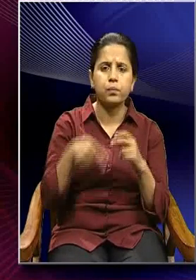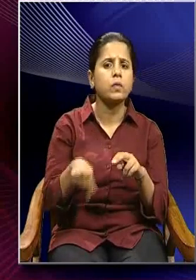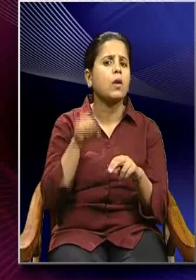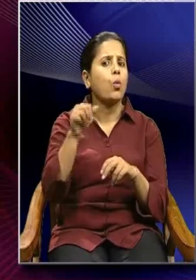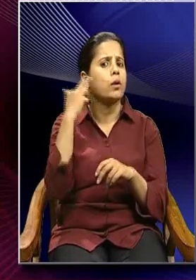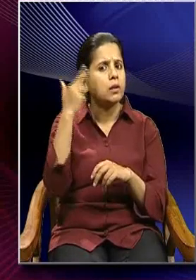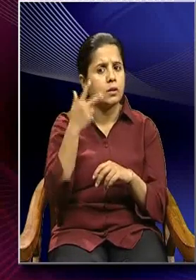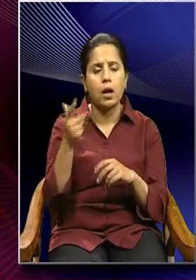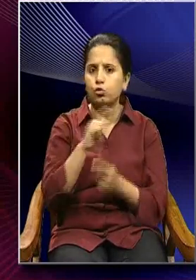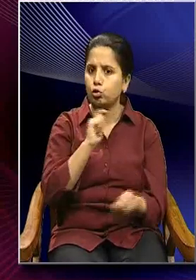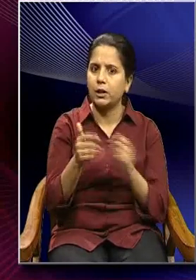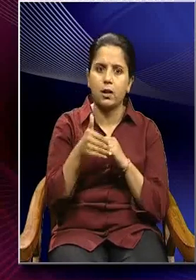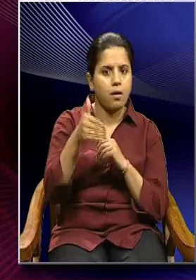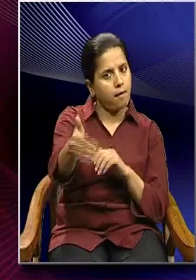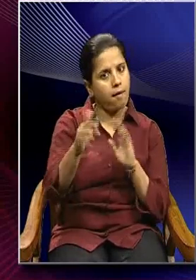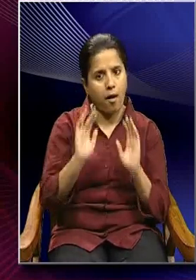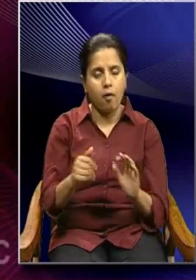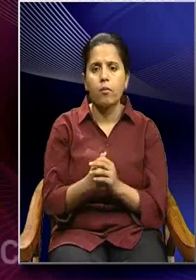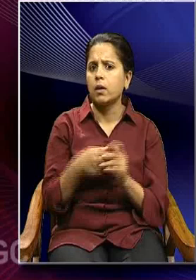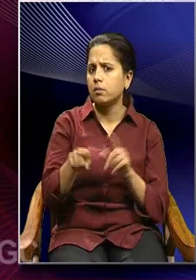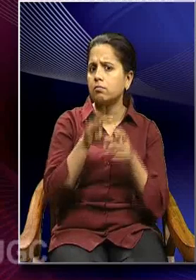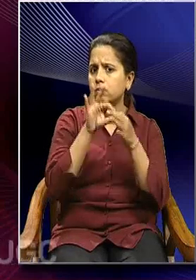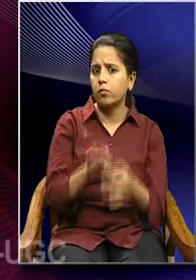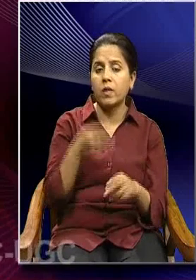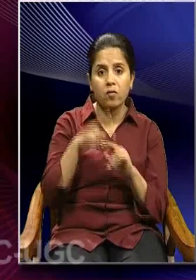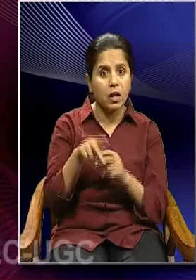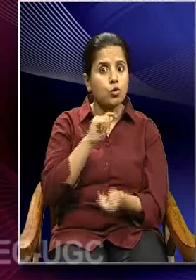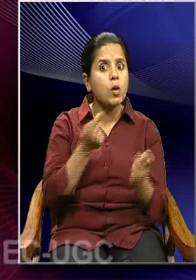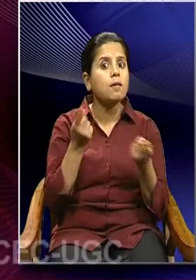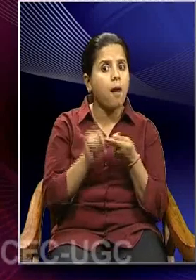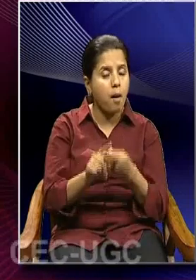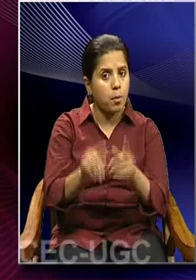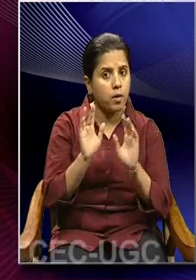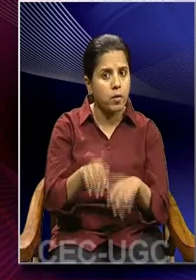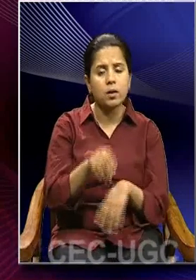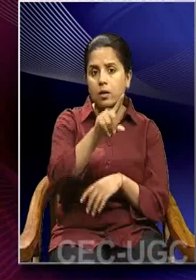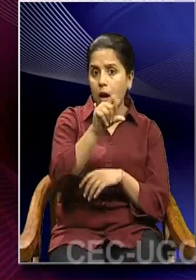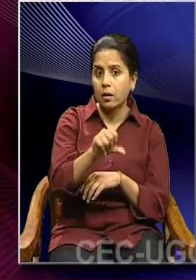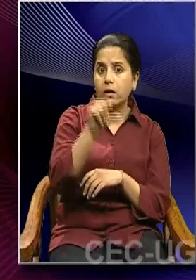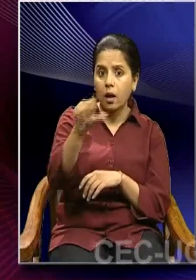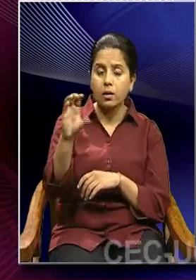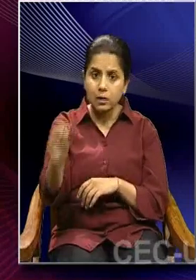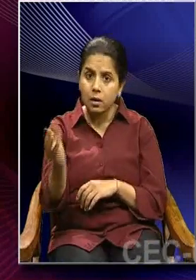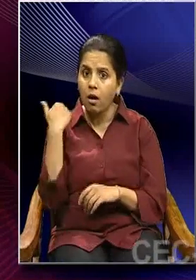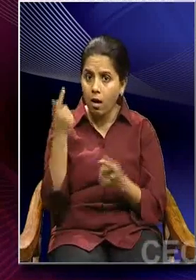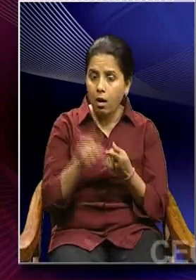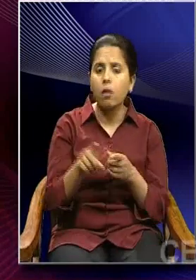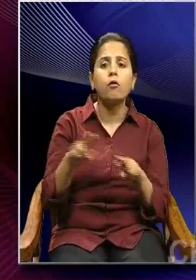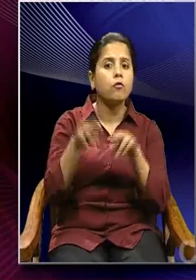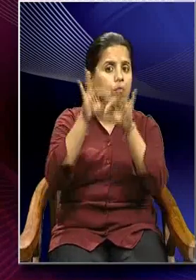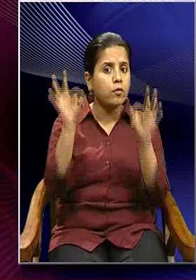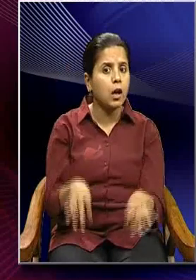which is always changing. And in that sense, if the changes came in 1990s in the framework